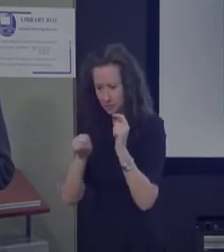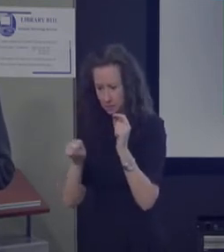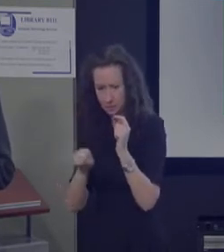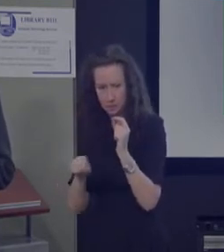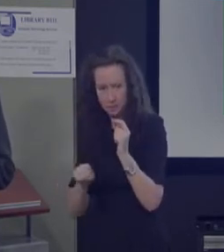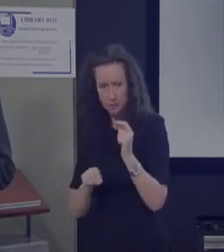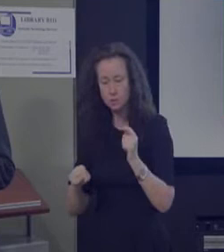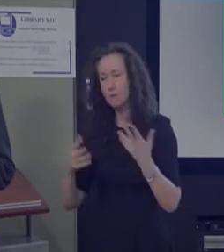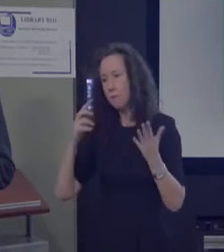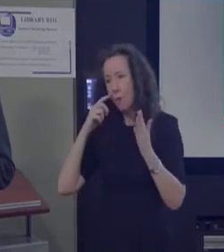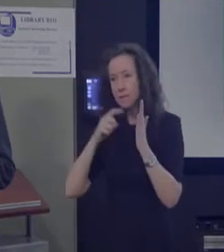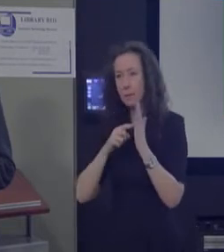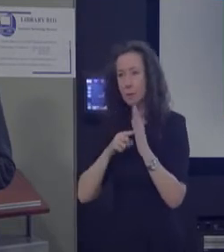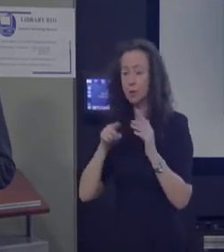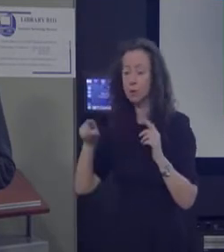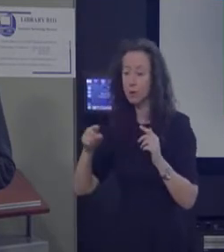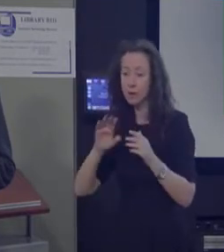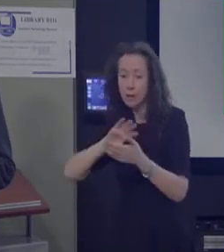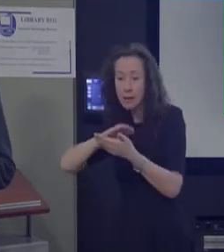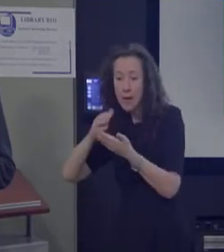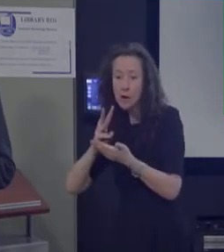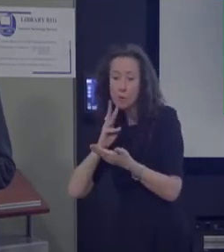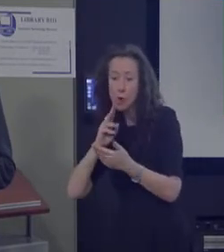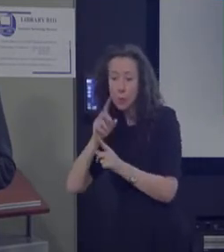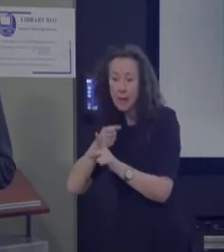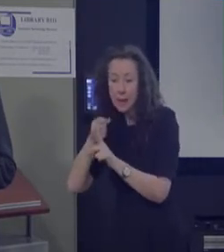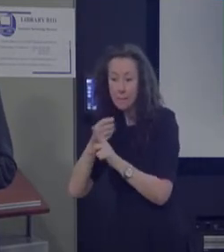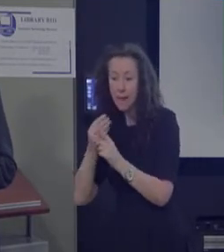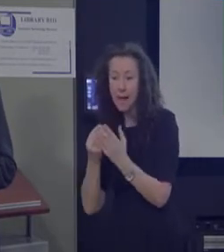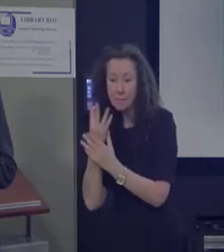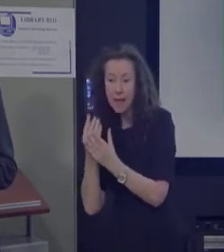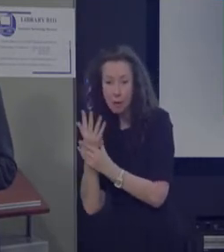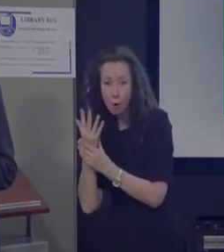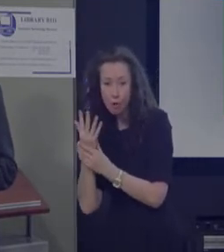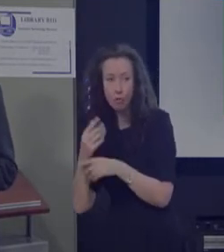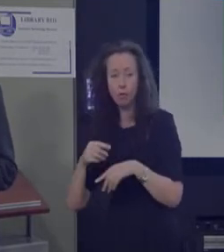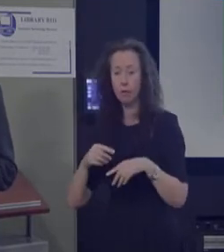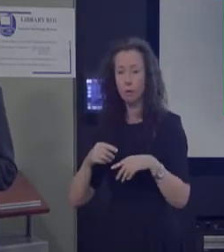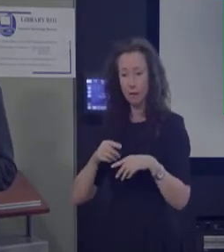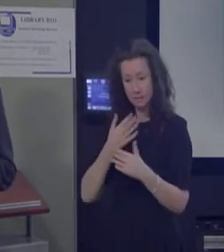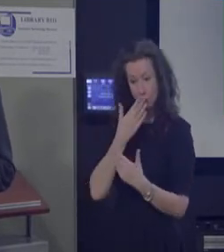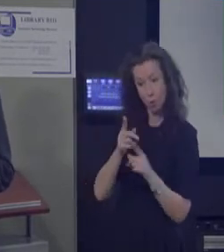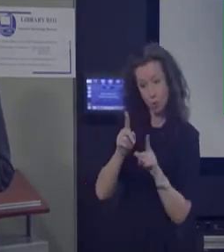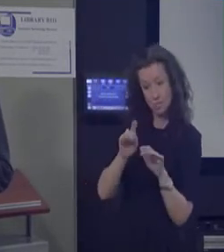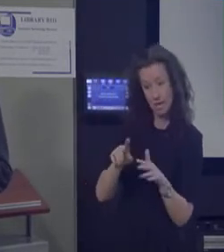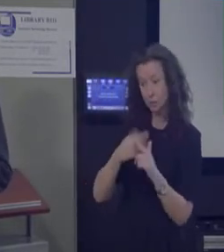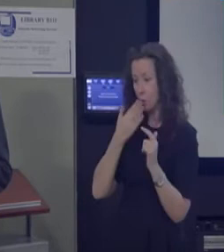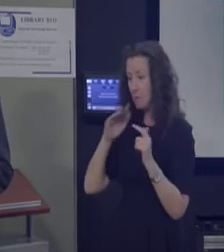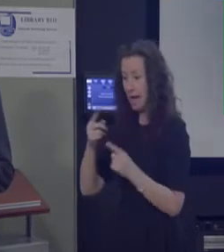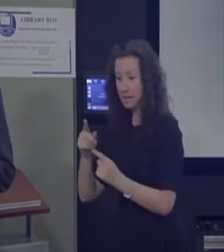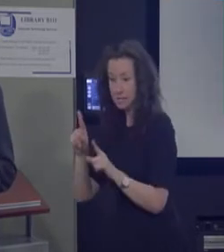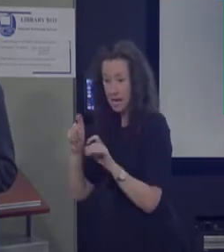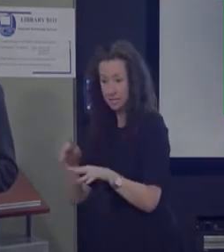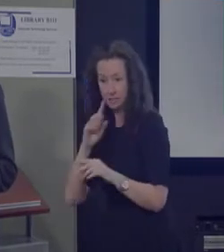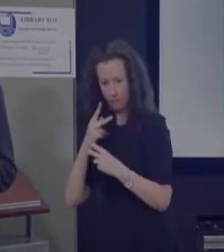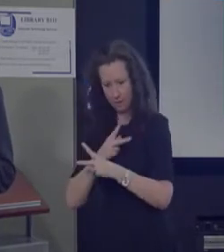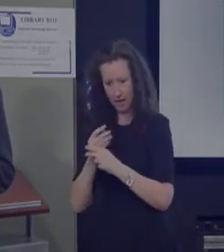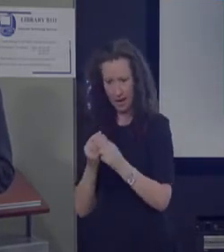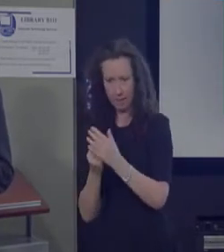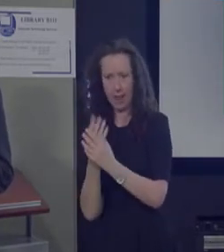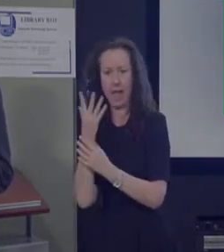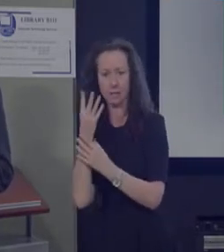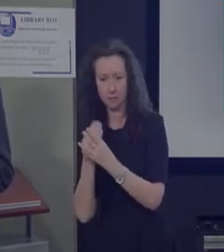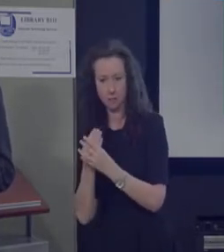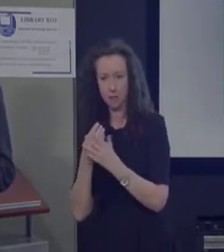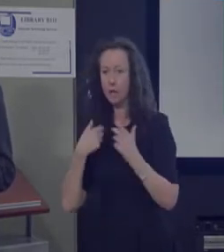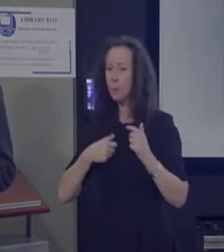amount of water affect plant growth? Is this a good test or a bad test to find out whether the amount of water affects plant growth? We read it to them,